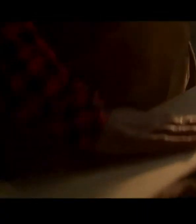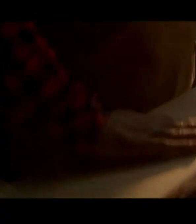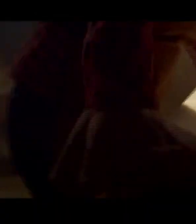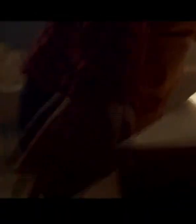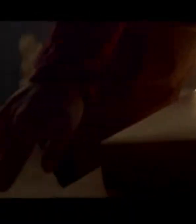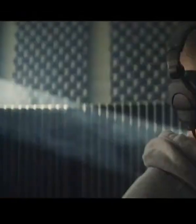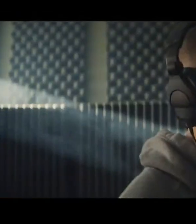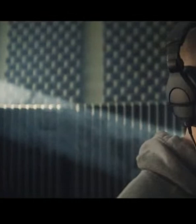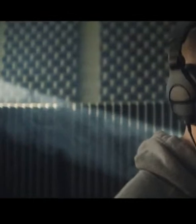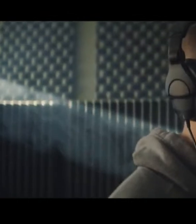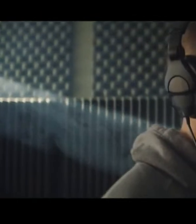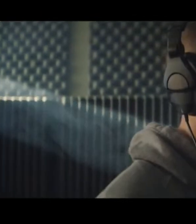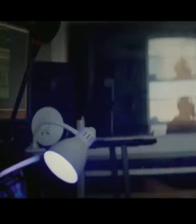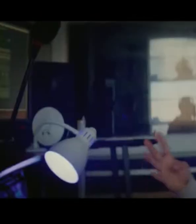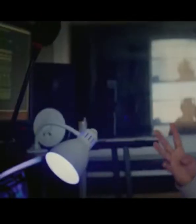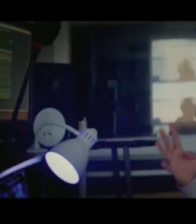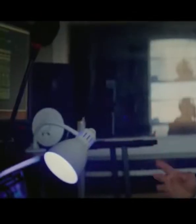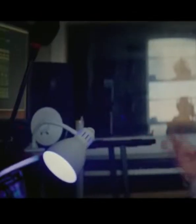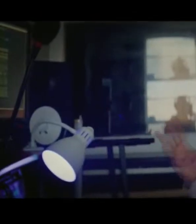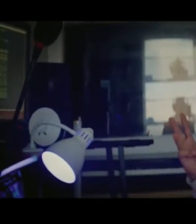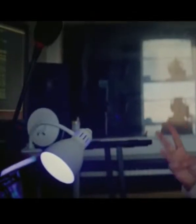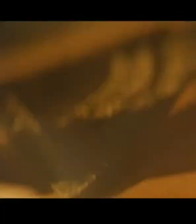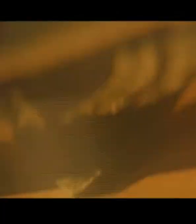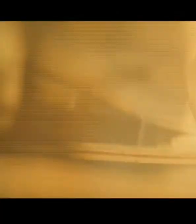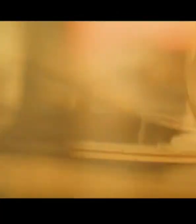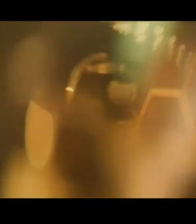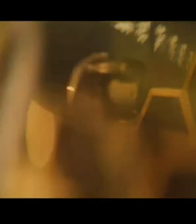potential, and turn possibility